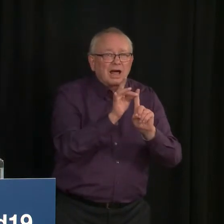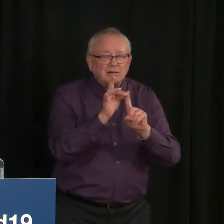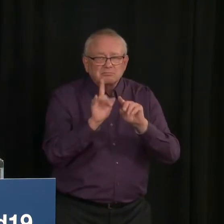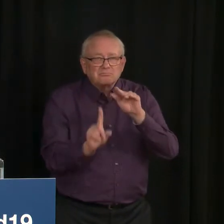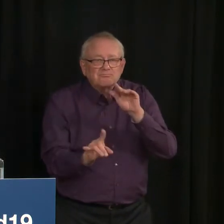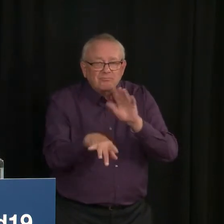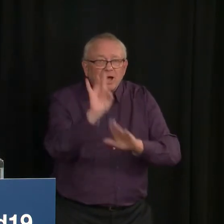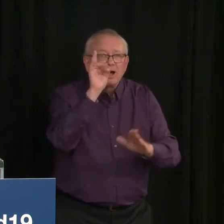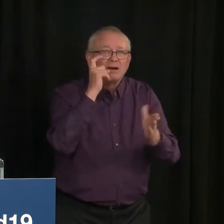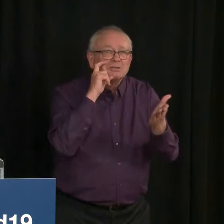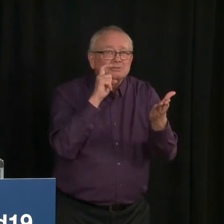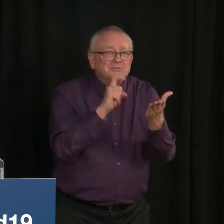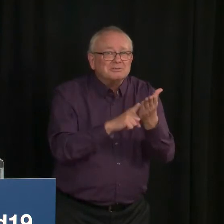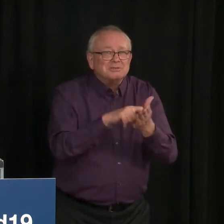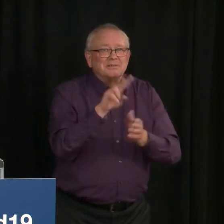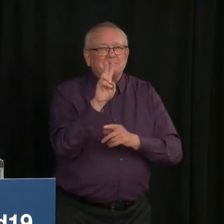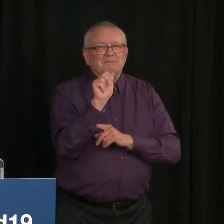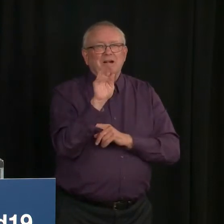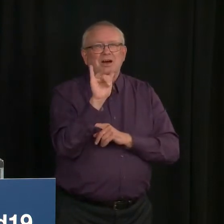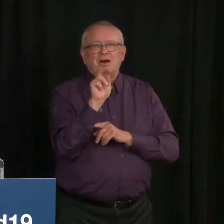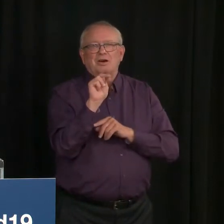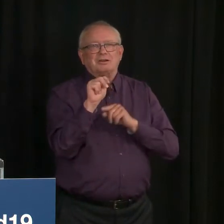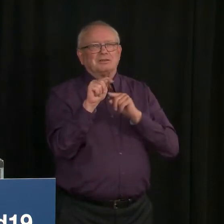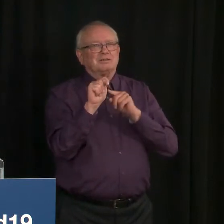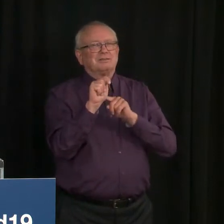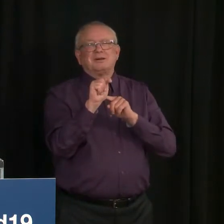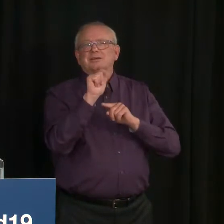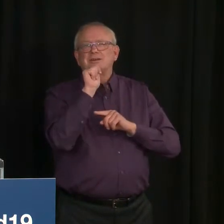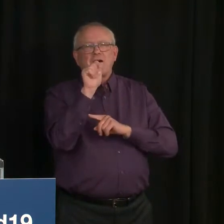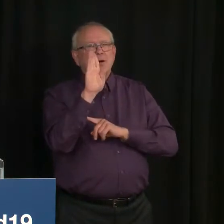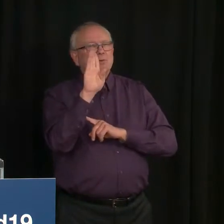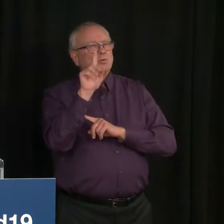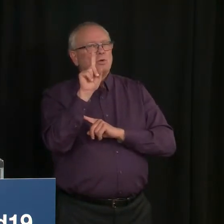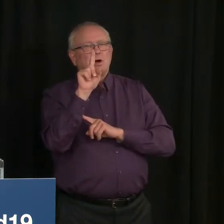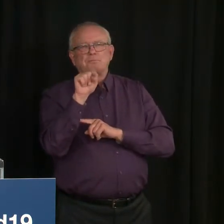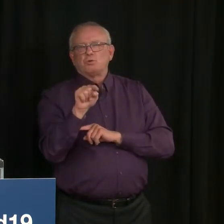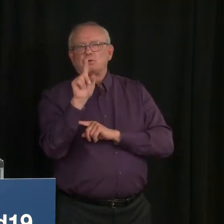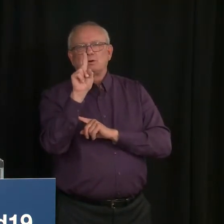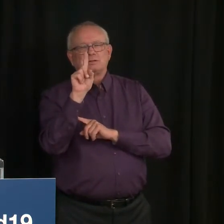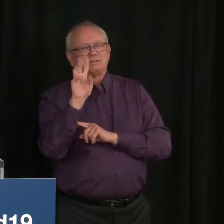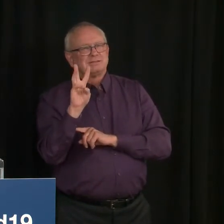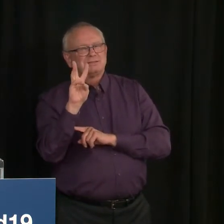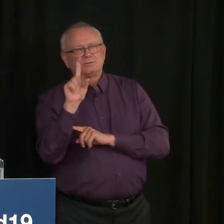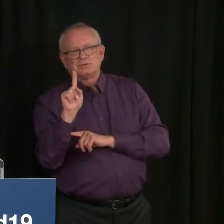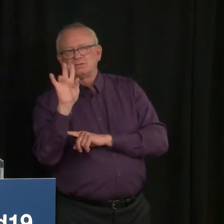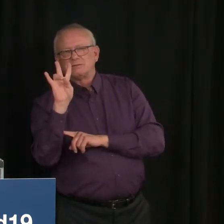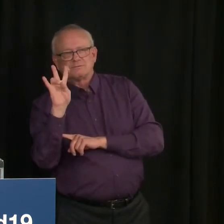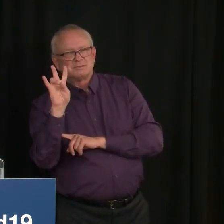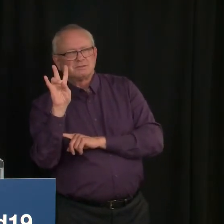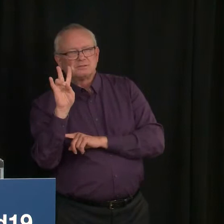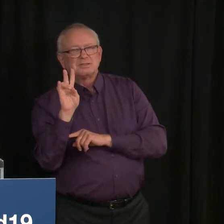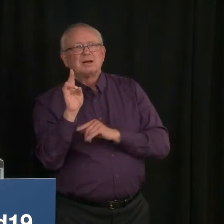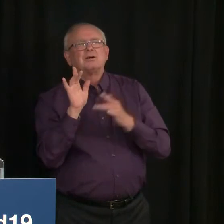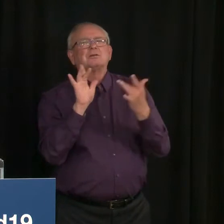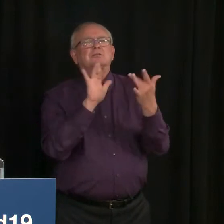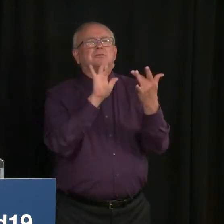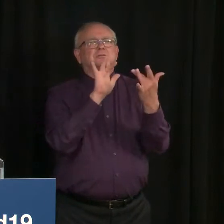non-B117 variant of concern cases are also receiving 2 follow-up calls to help identify contact tracers,